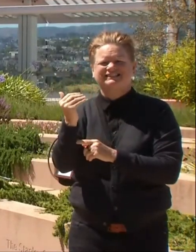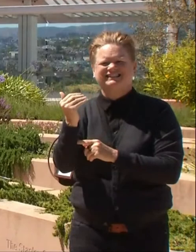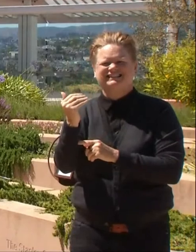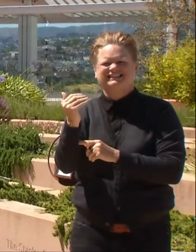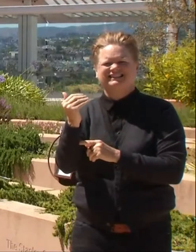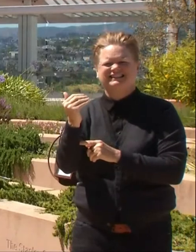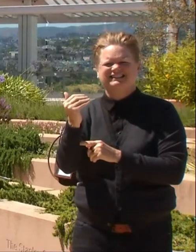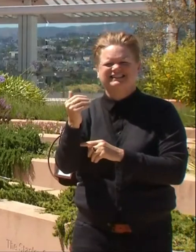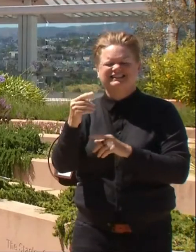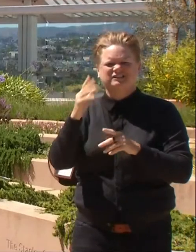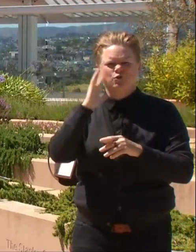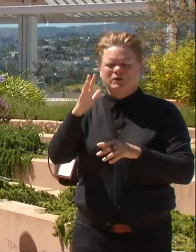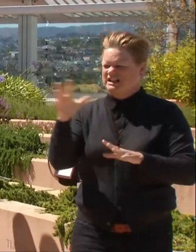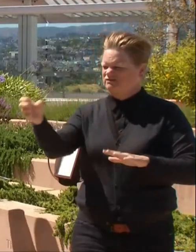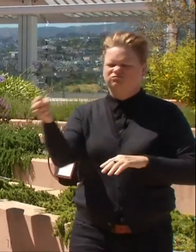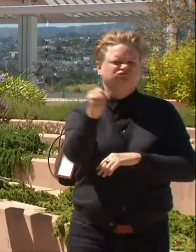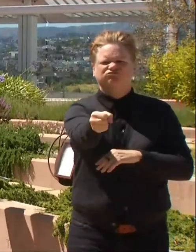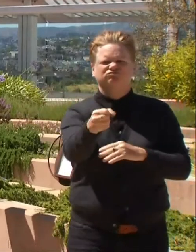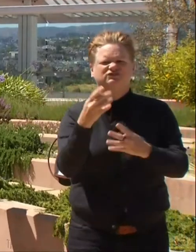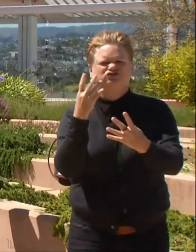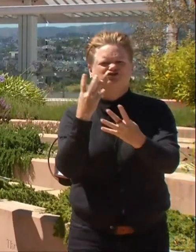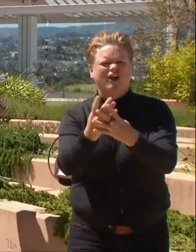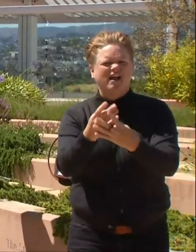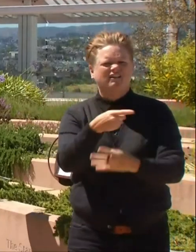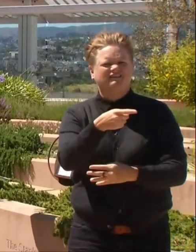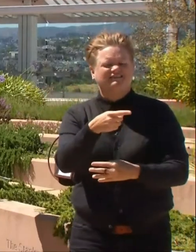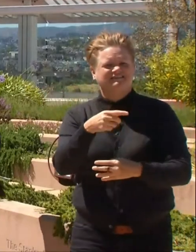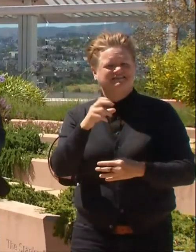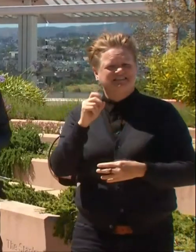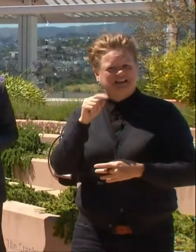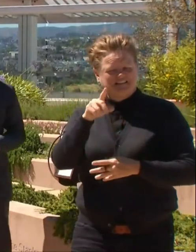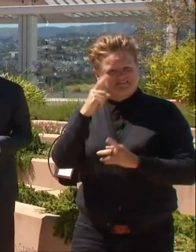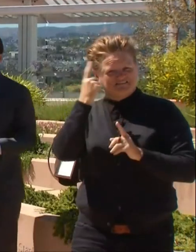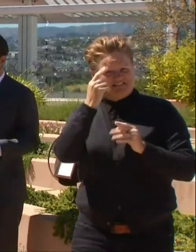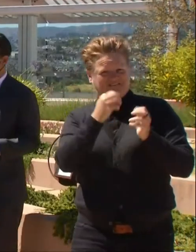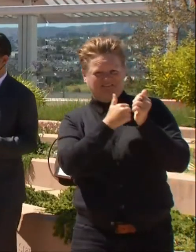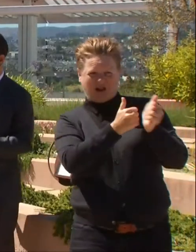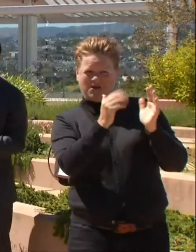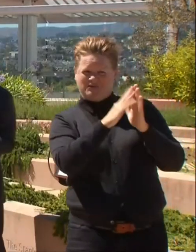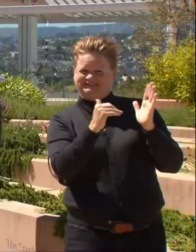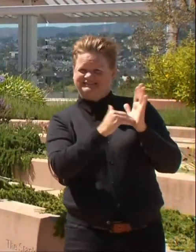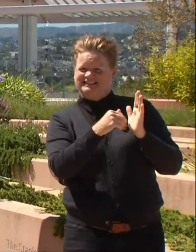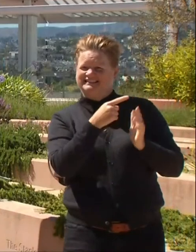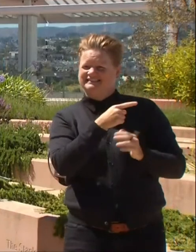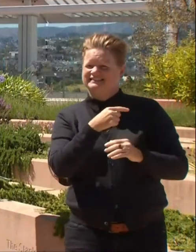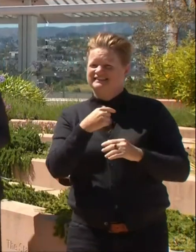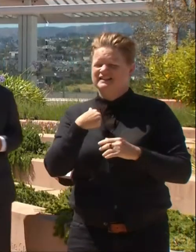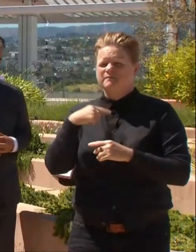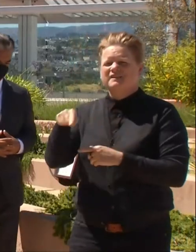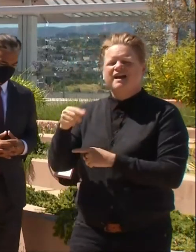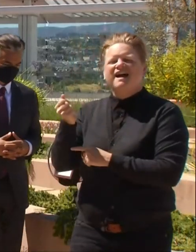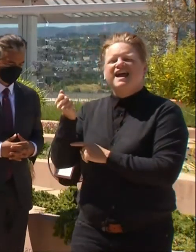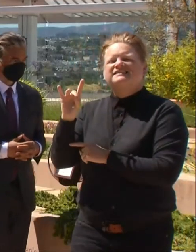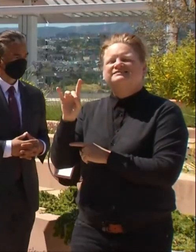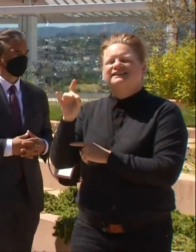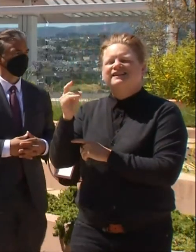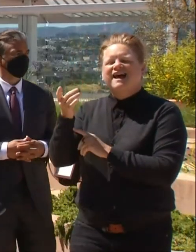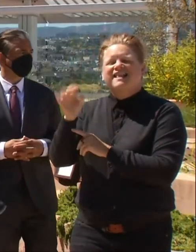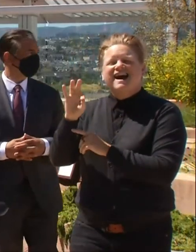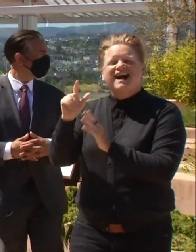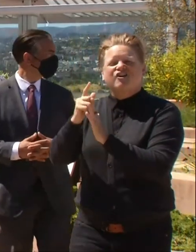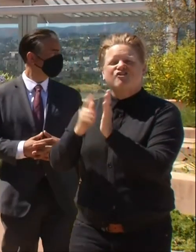No, look, I think the 1989 law that's been expanded on multiple occasions, updated, been a lot of